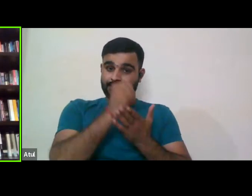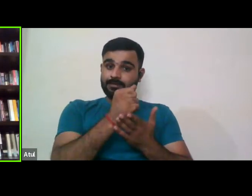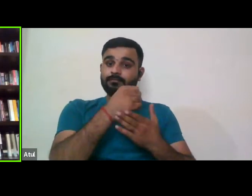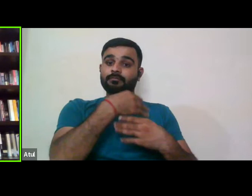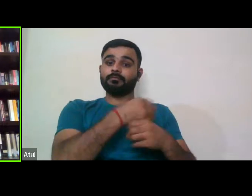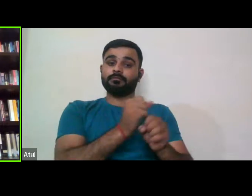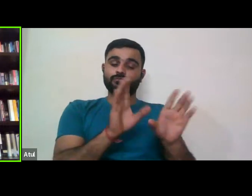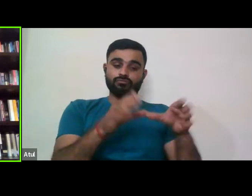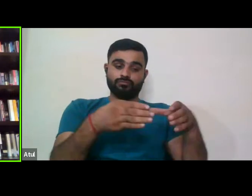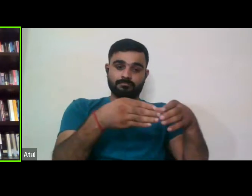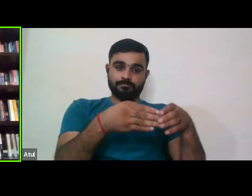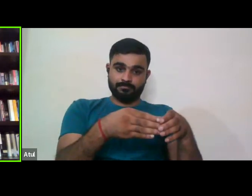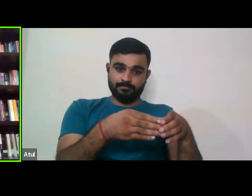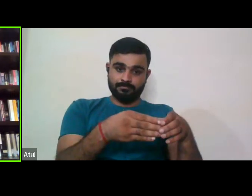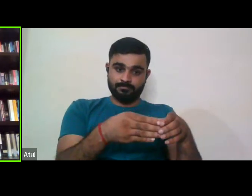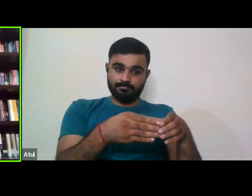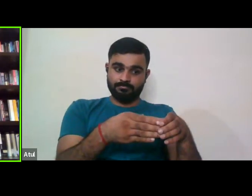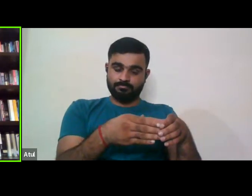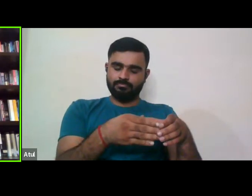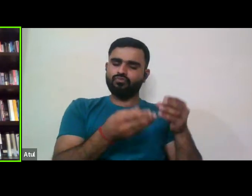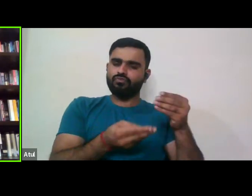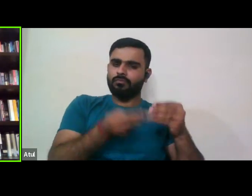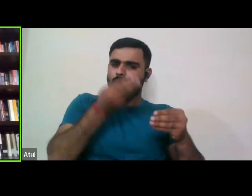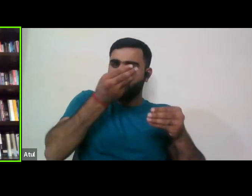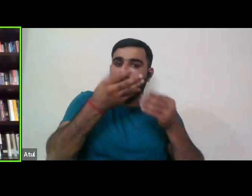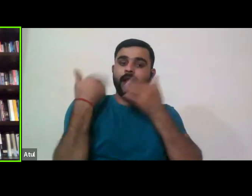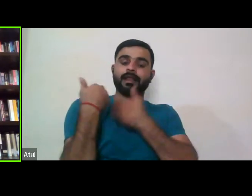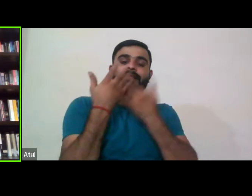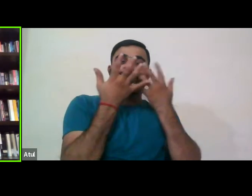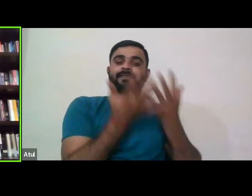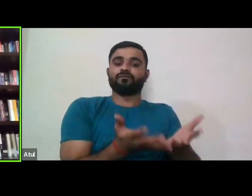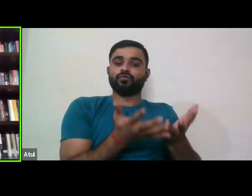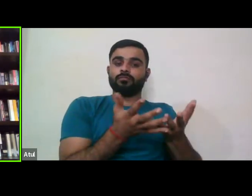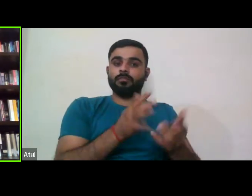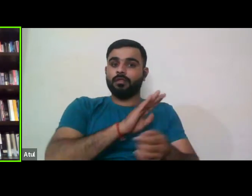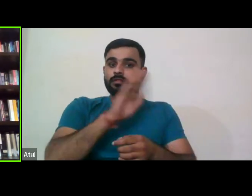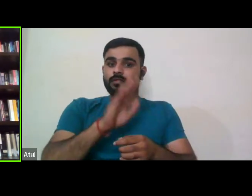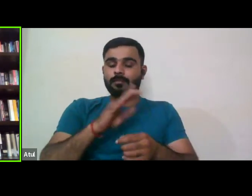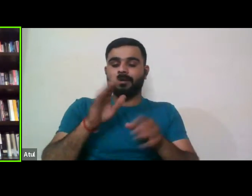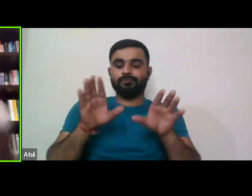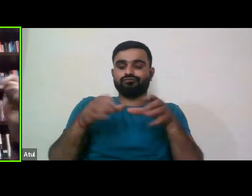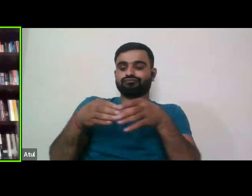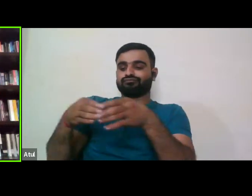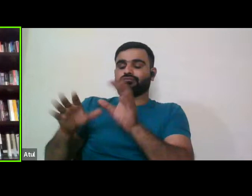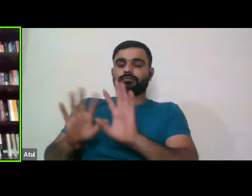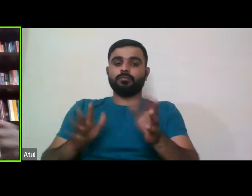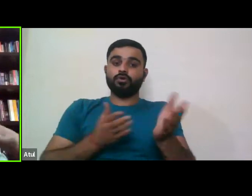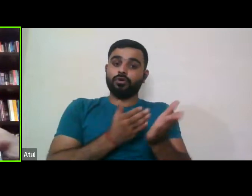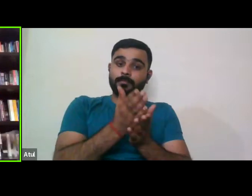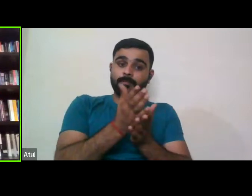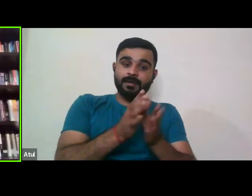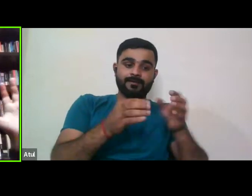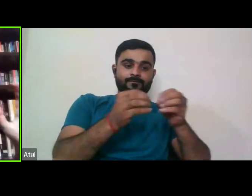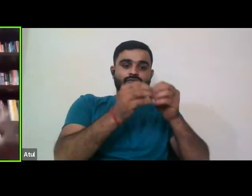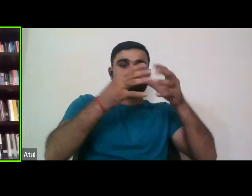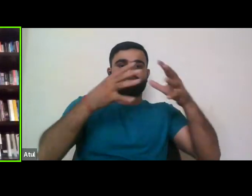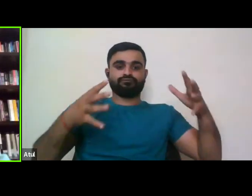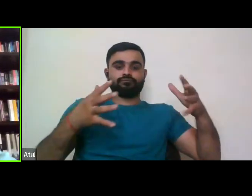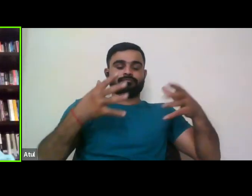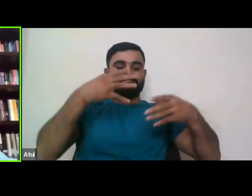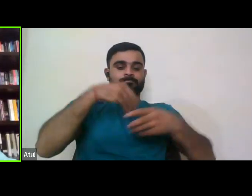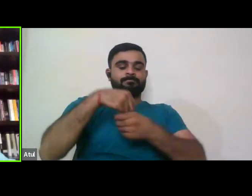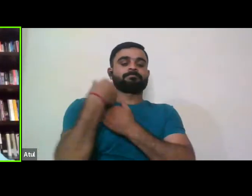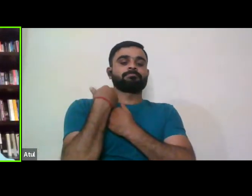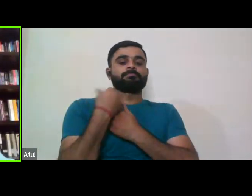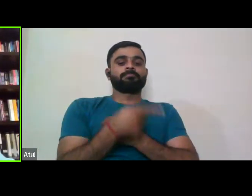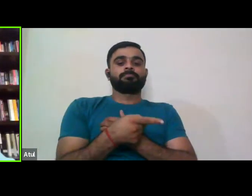on overwhelming majority of those benches, and they're never in the minority. They're always in the majority. They're always carrying the majority